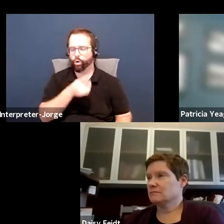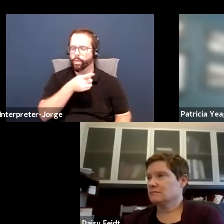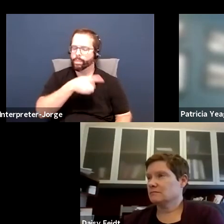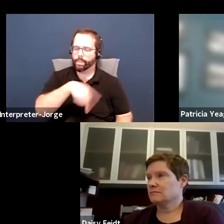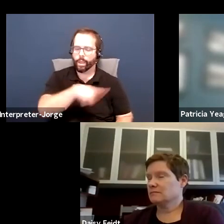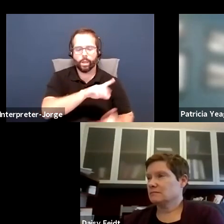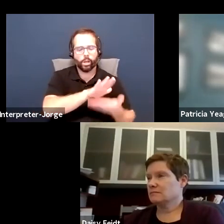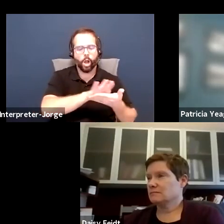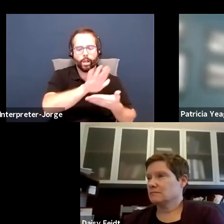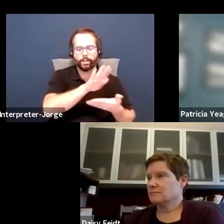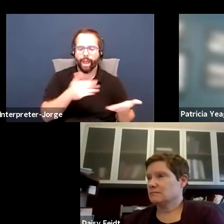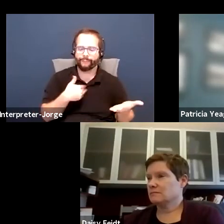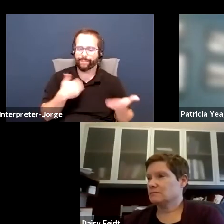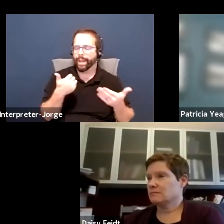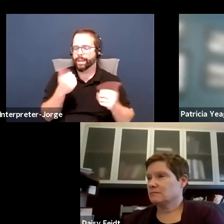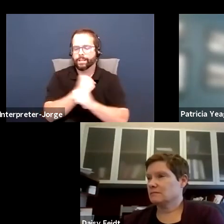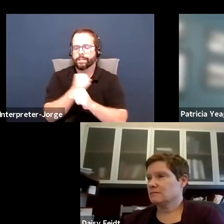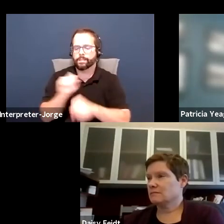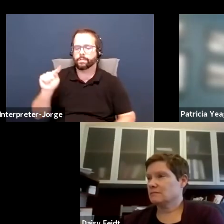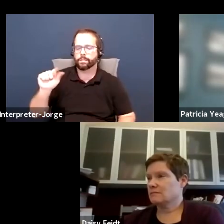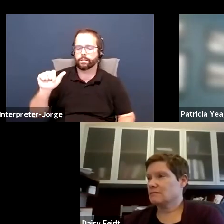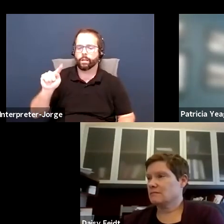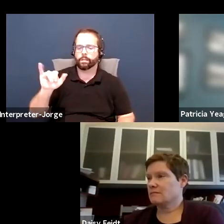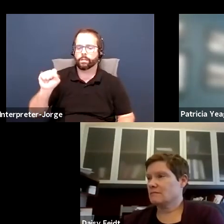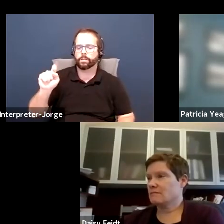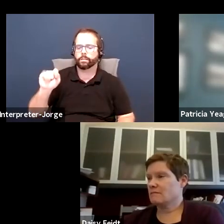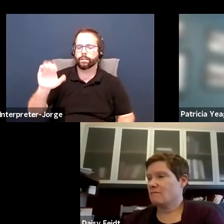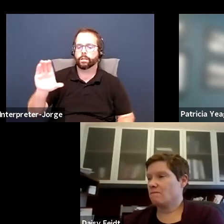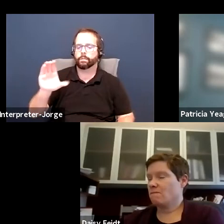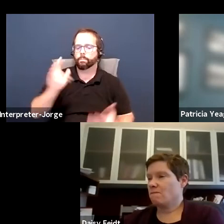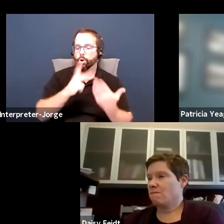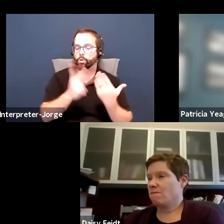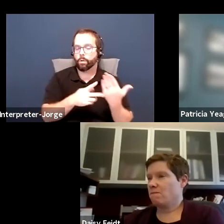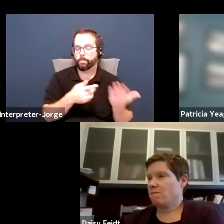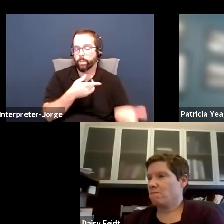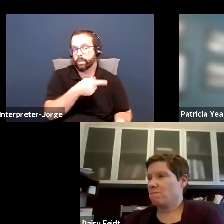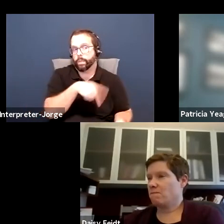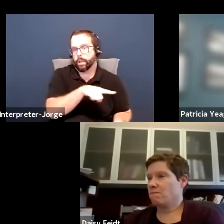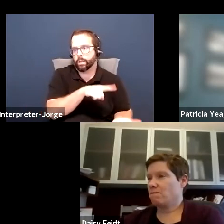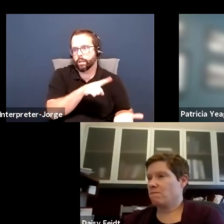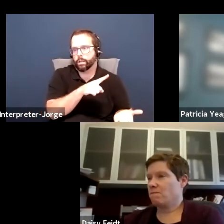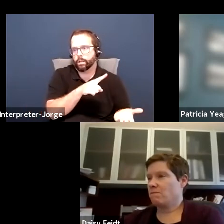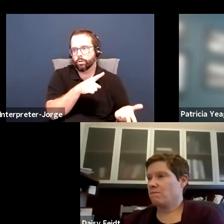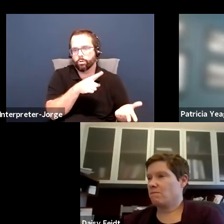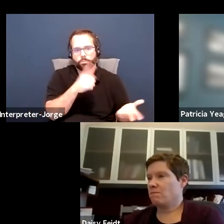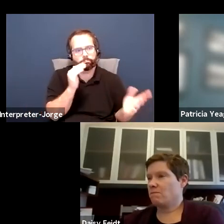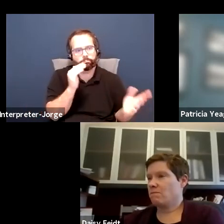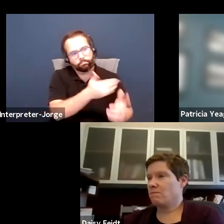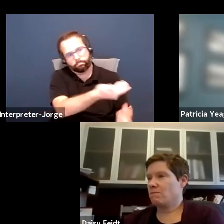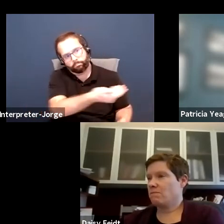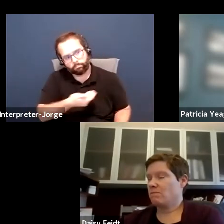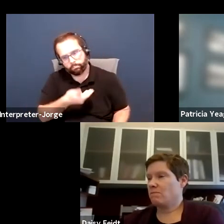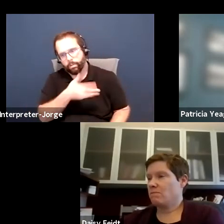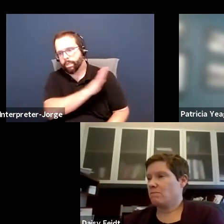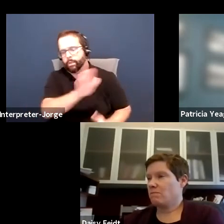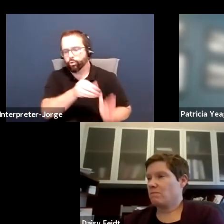will welcome projects that students can work on to help you set your data up. Or if you have your data, help